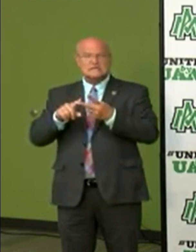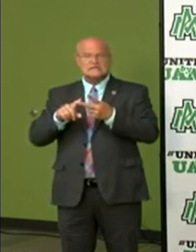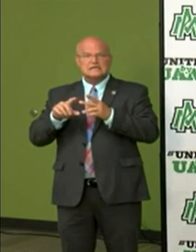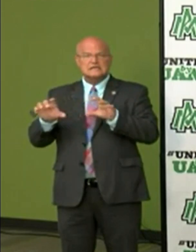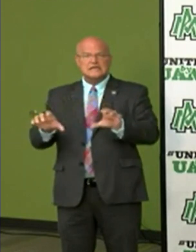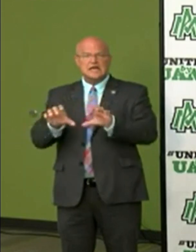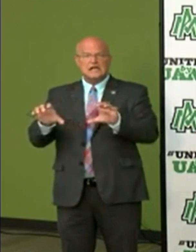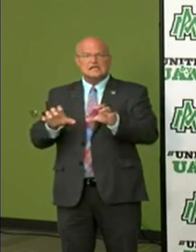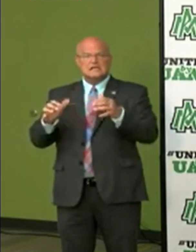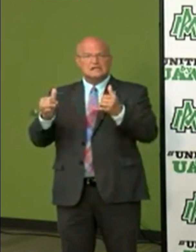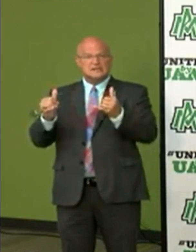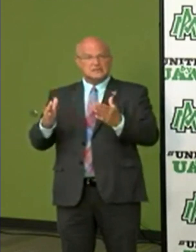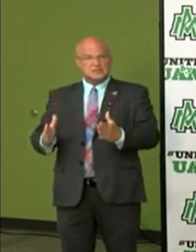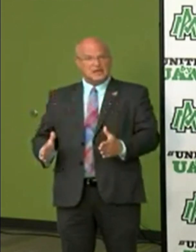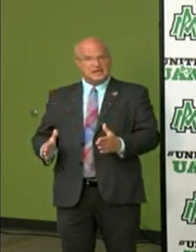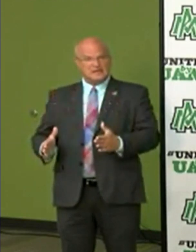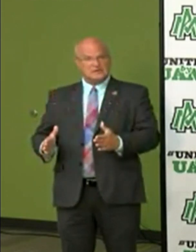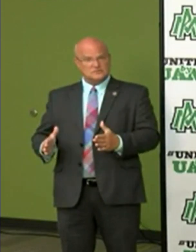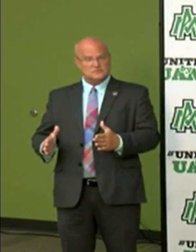conduct of the players